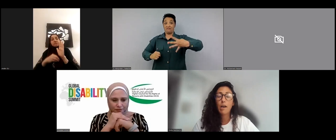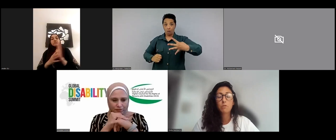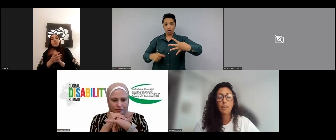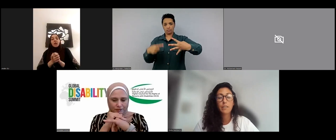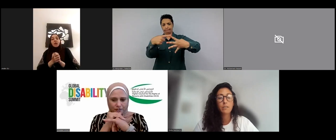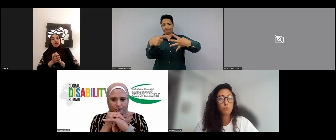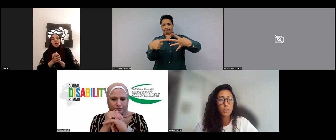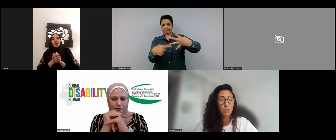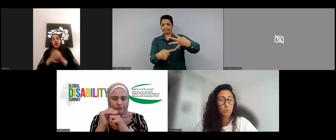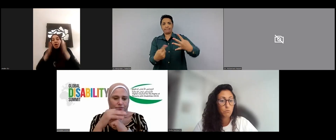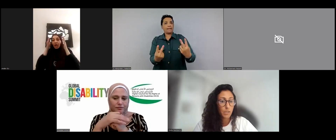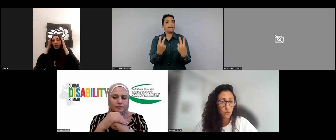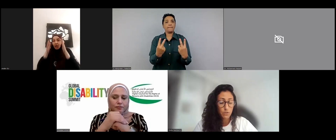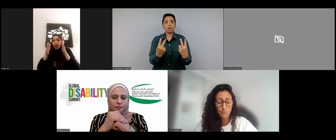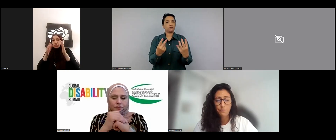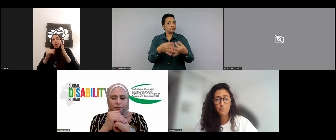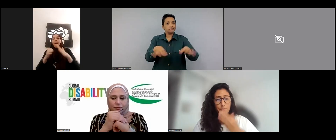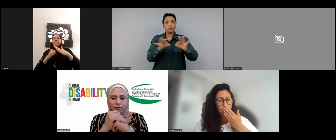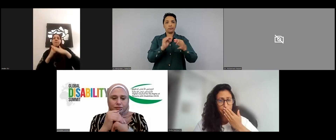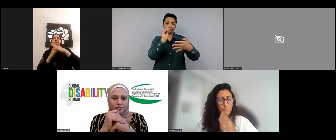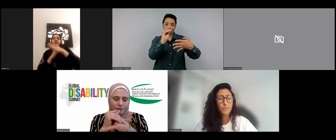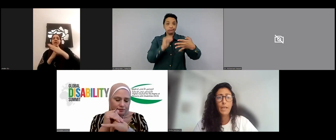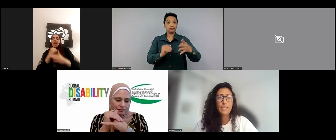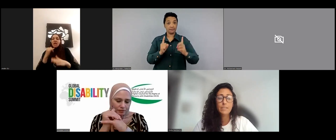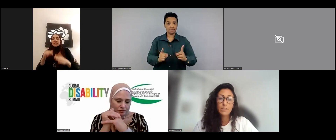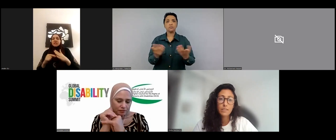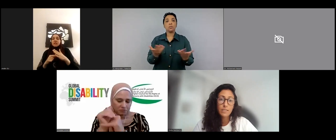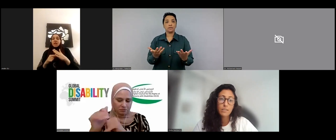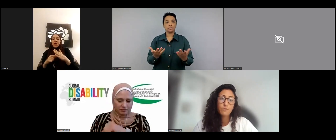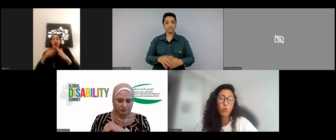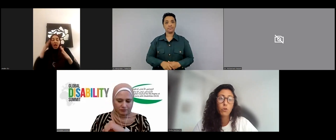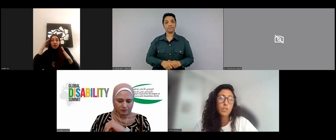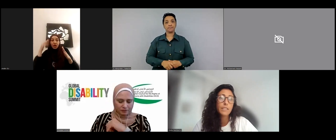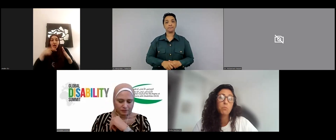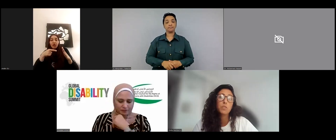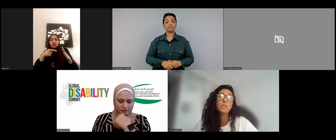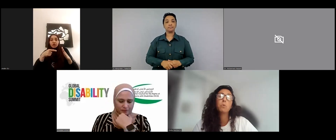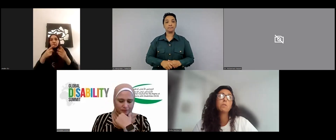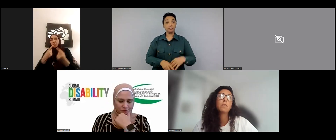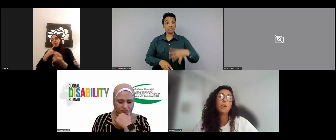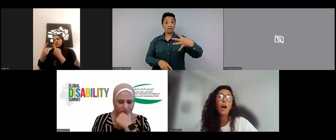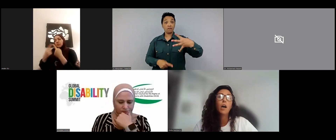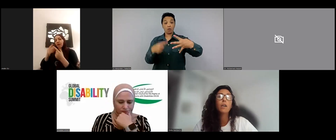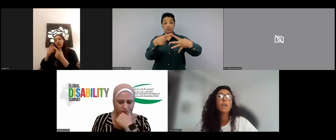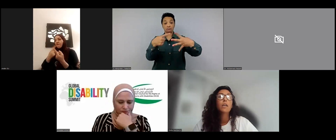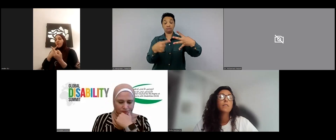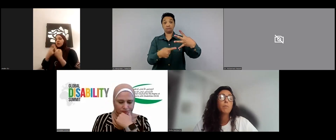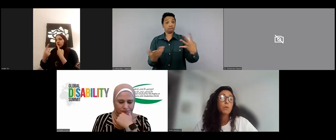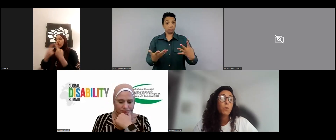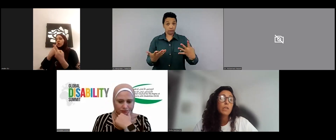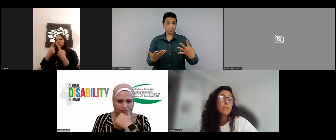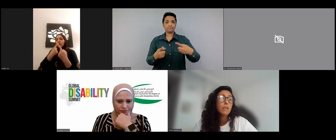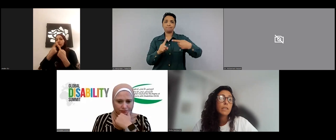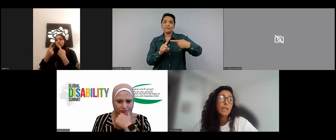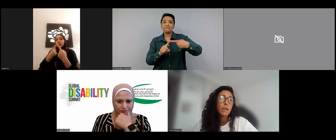were outlined during the consultations. And these 4 guiding principles are: